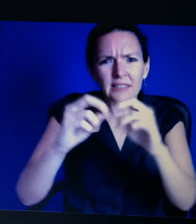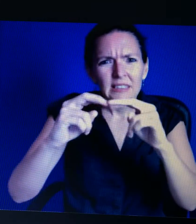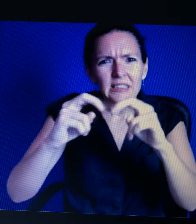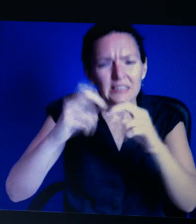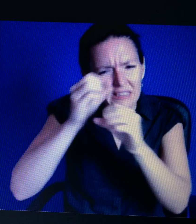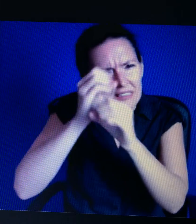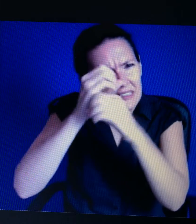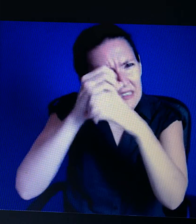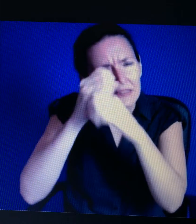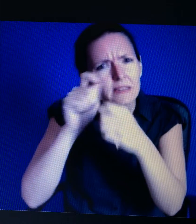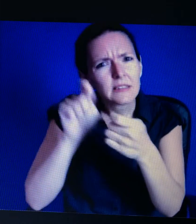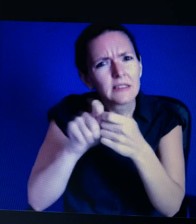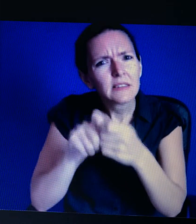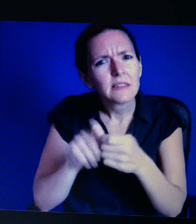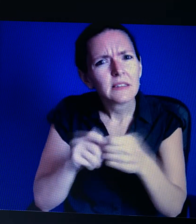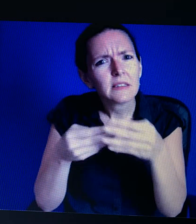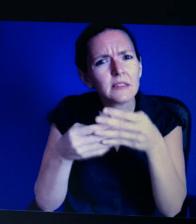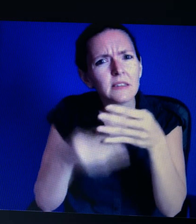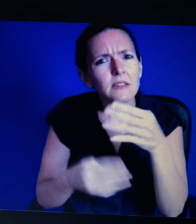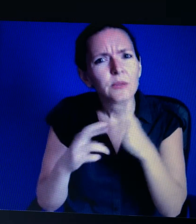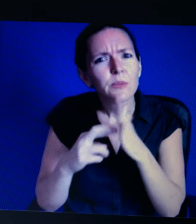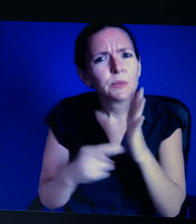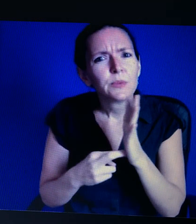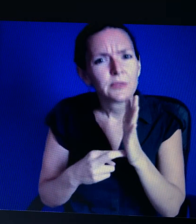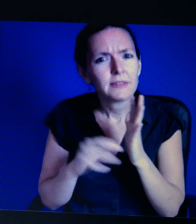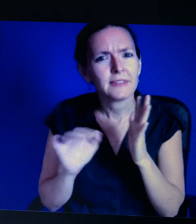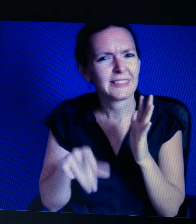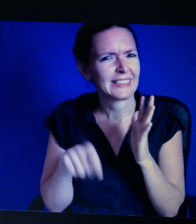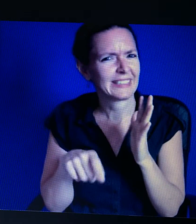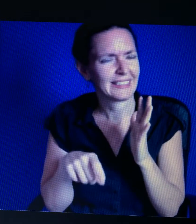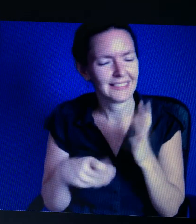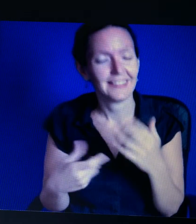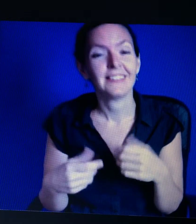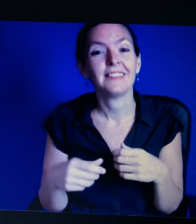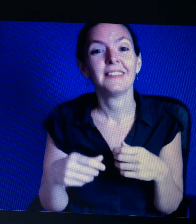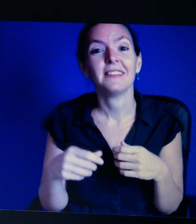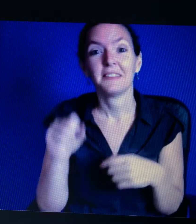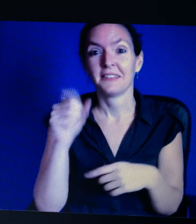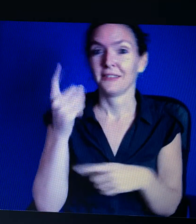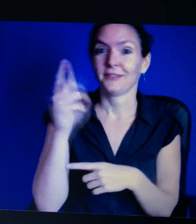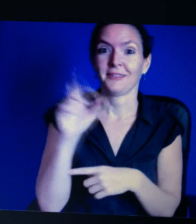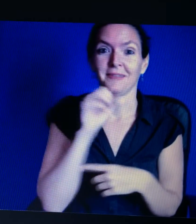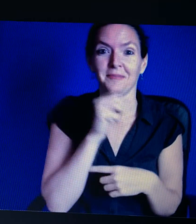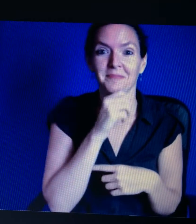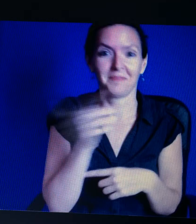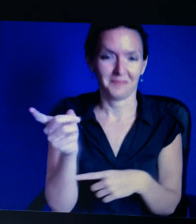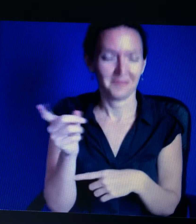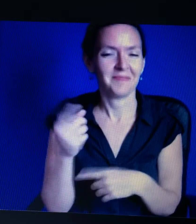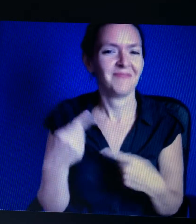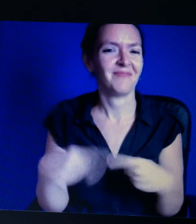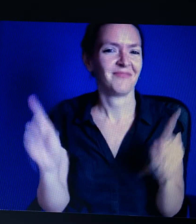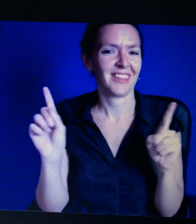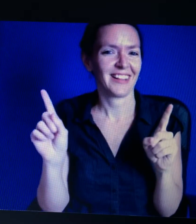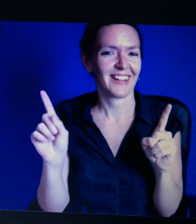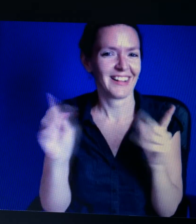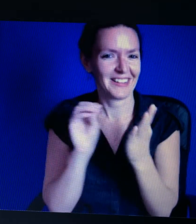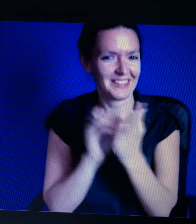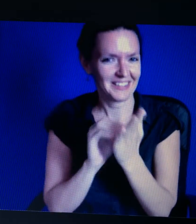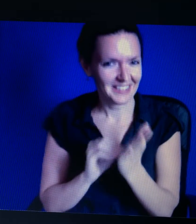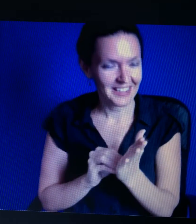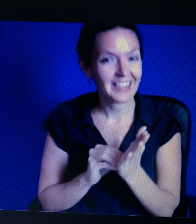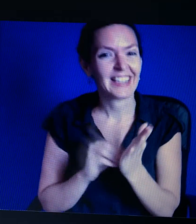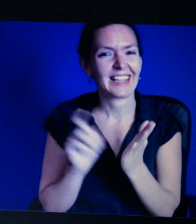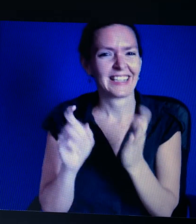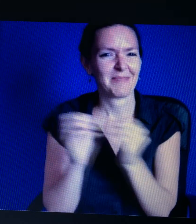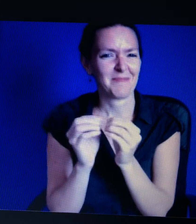really analyze and look through it and understand the rules if there's a deeper meaning. And